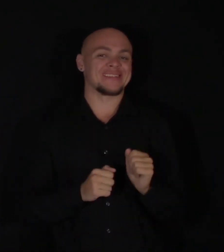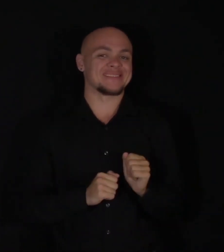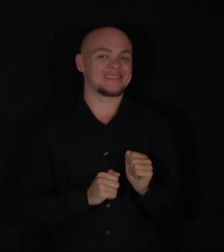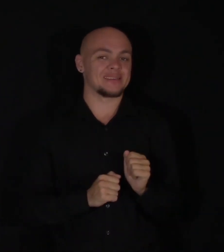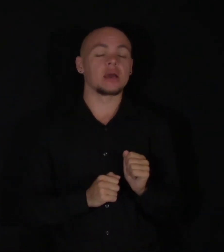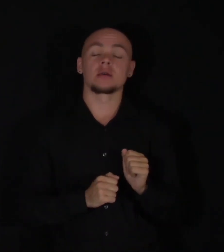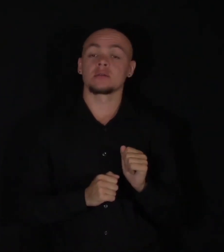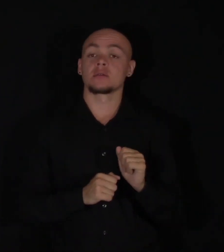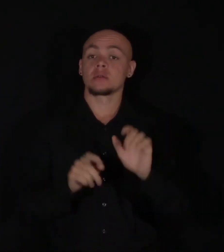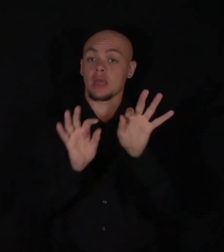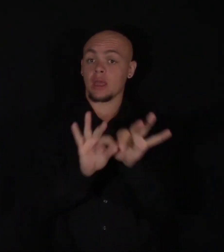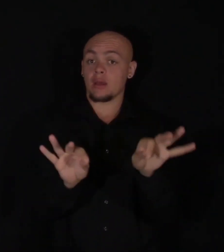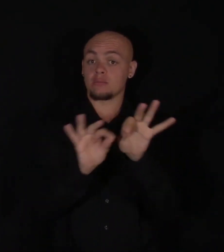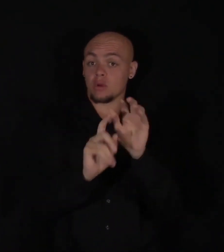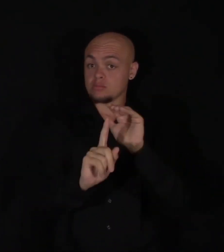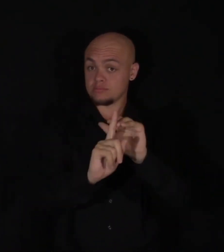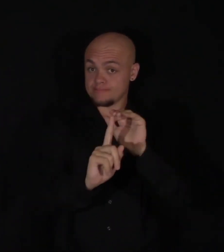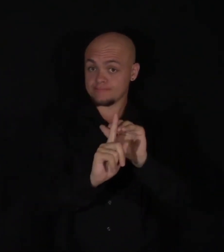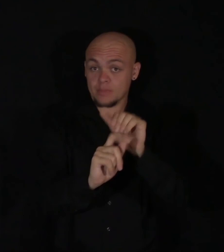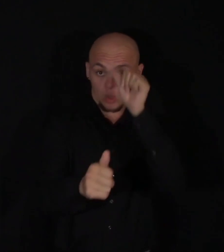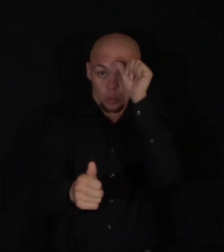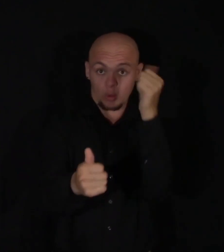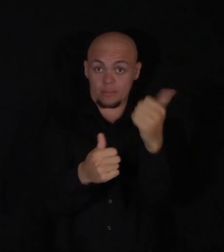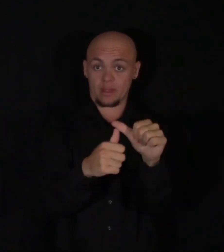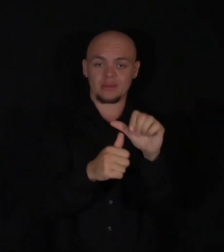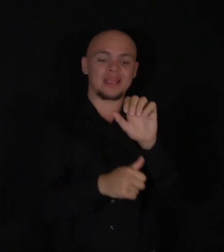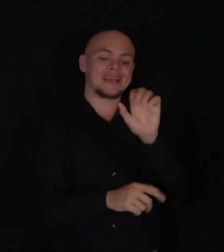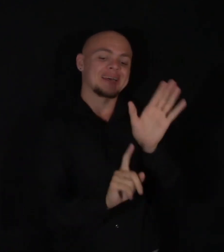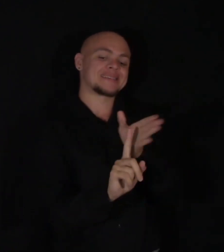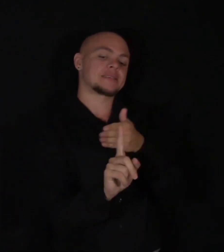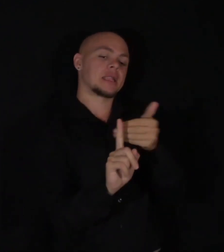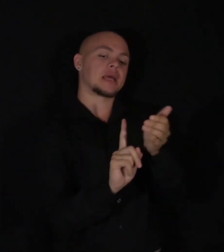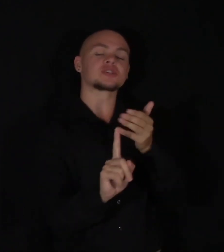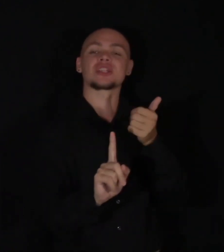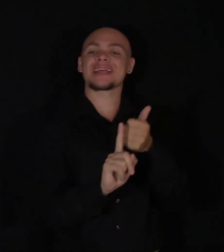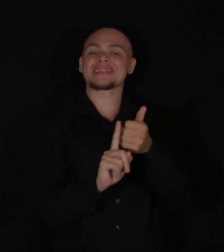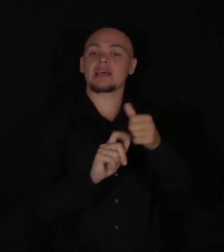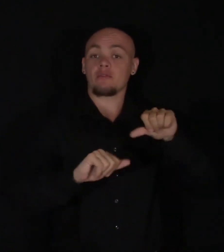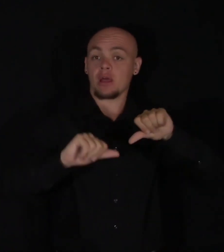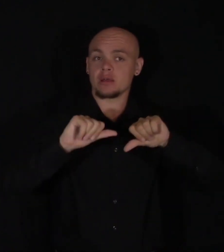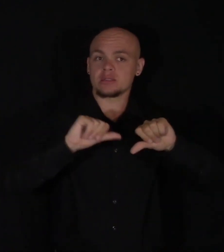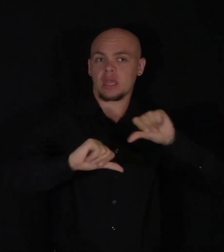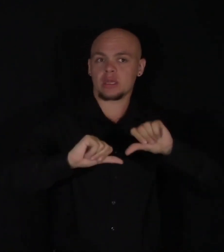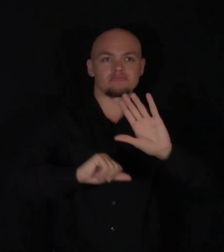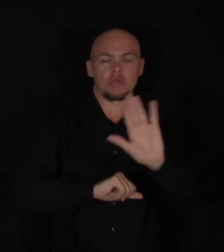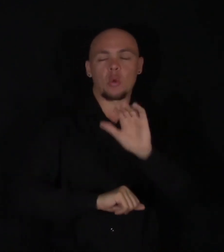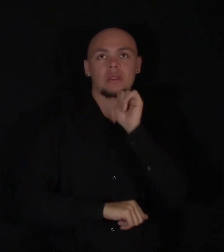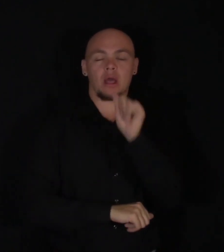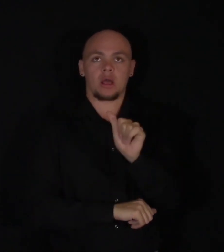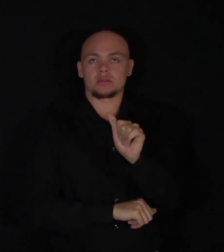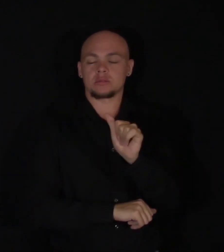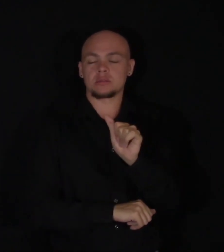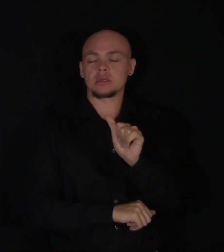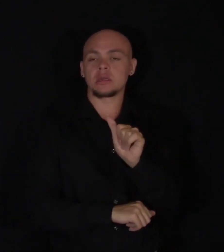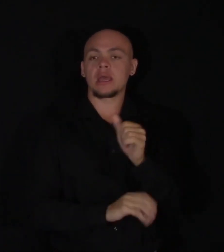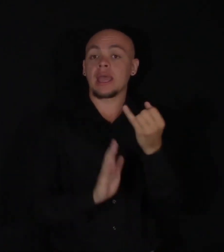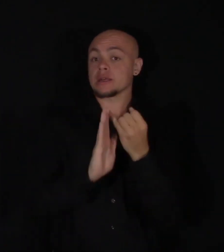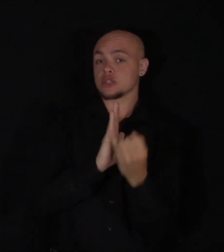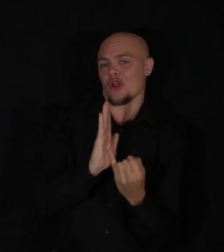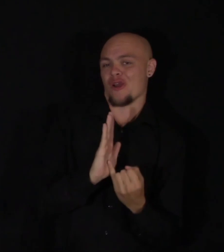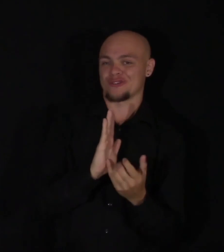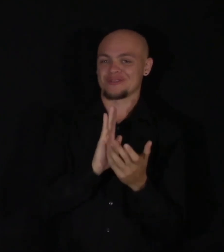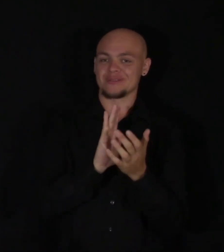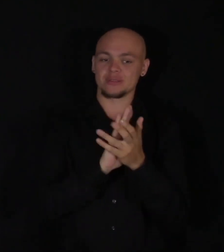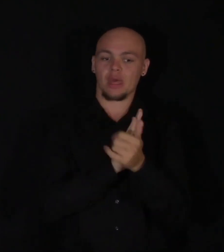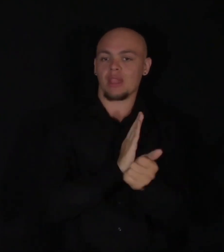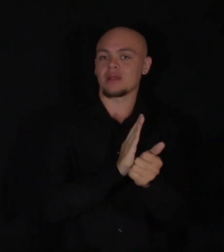It's also important to remember that seduction is a science. It's not a science, but an art. And that's the beauty of it.